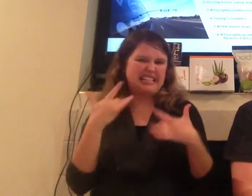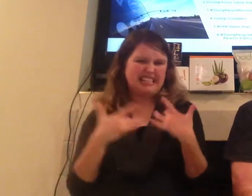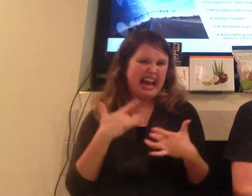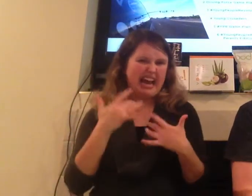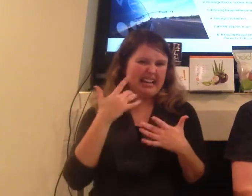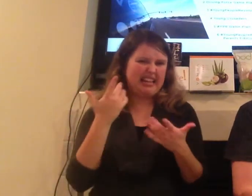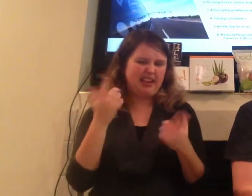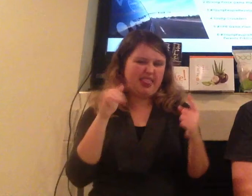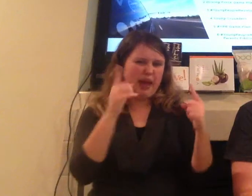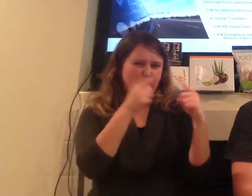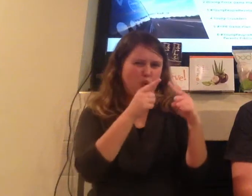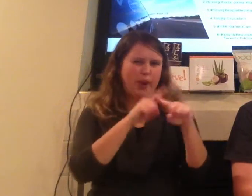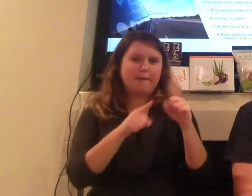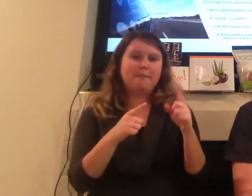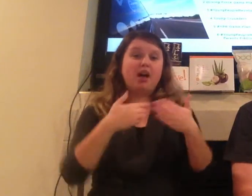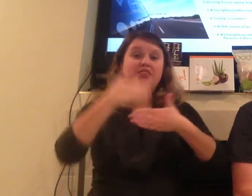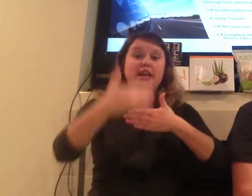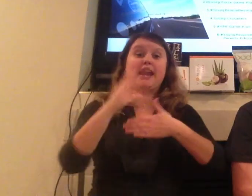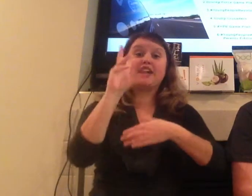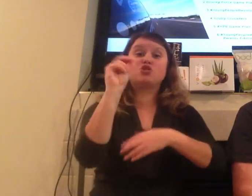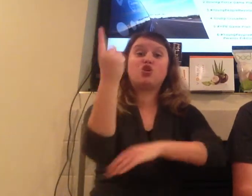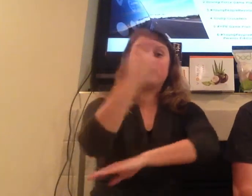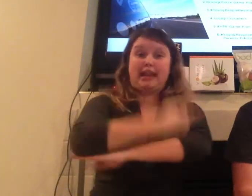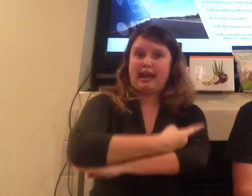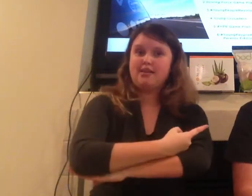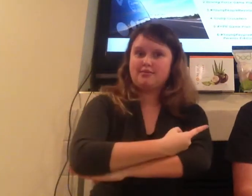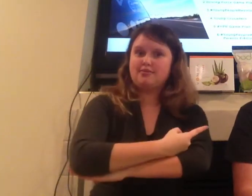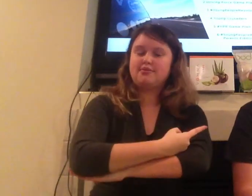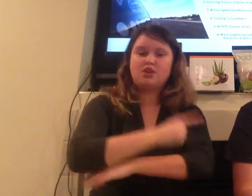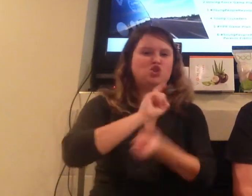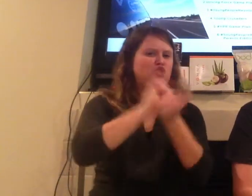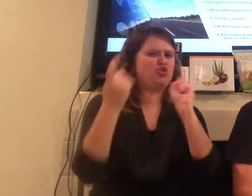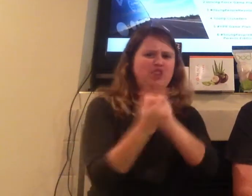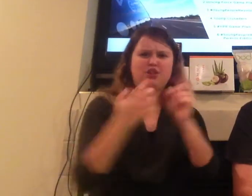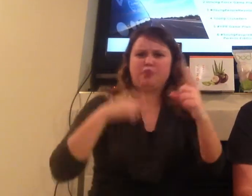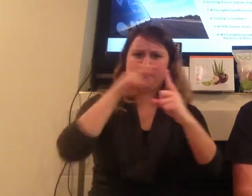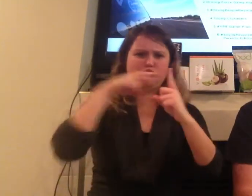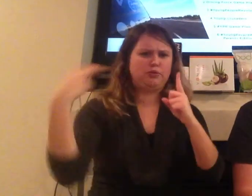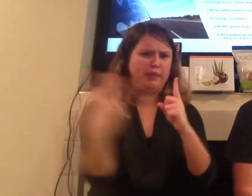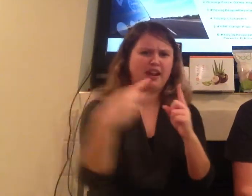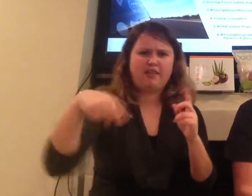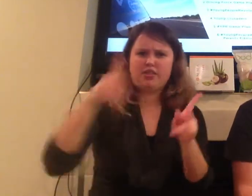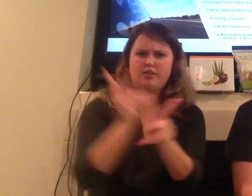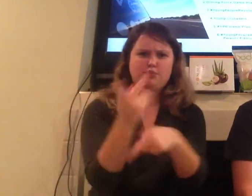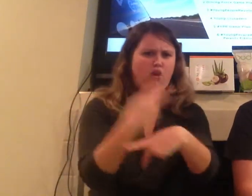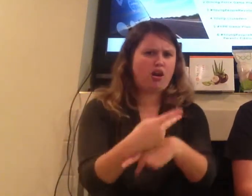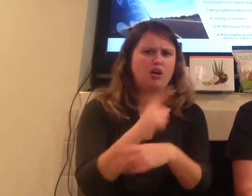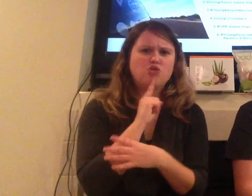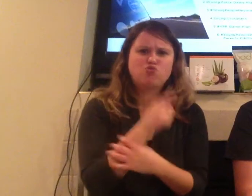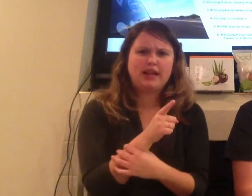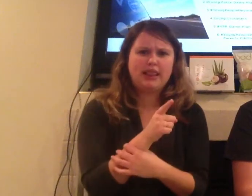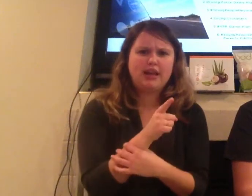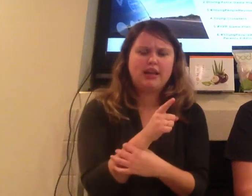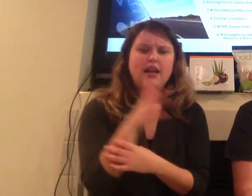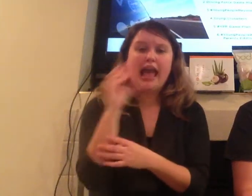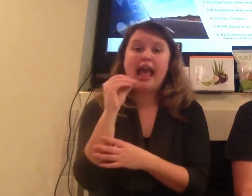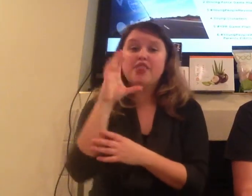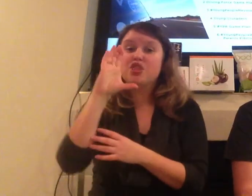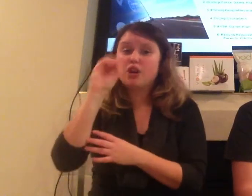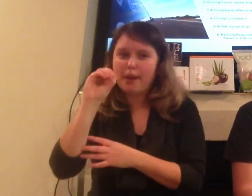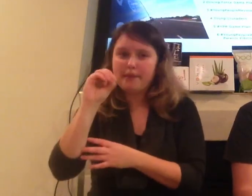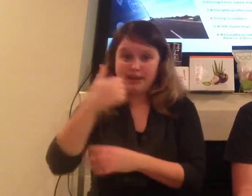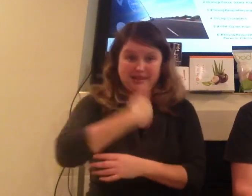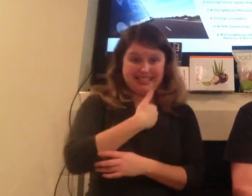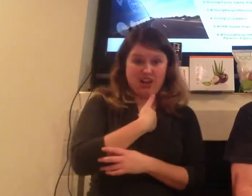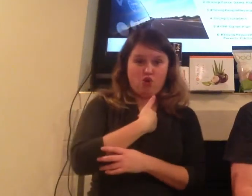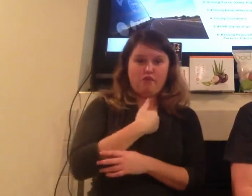30 days completely changed the way that I viewed the product and the company. As for me, I'm pretty healthy,